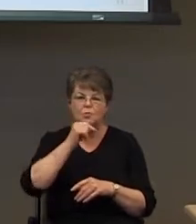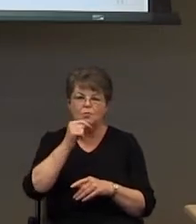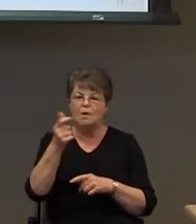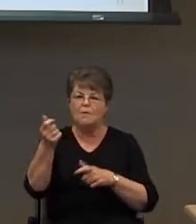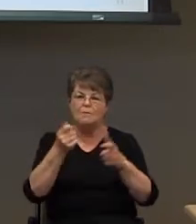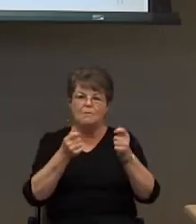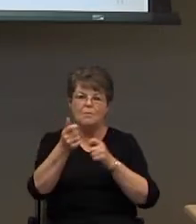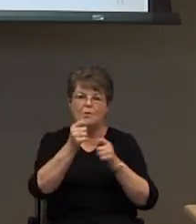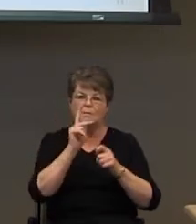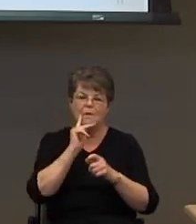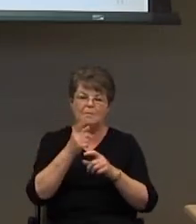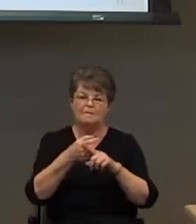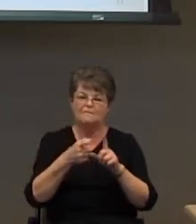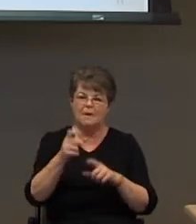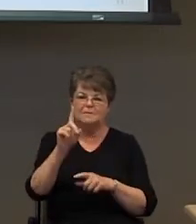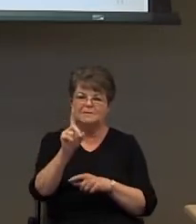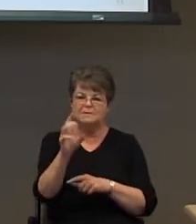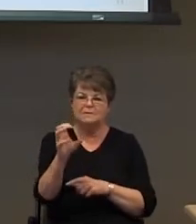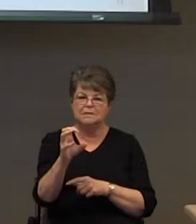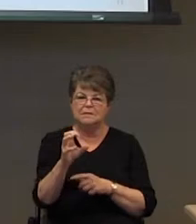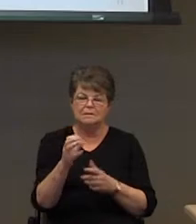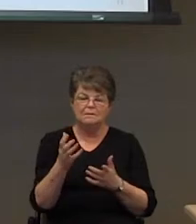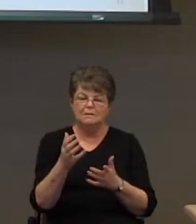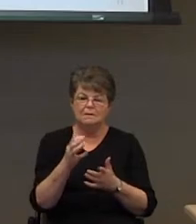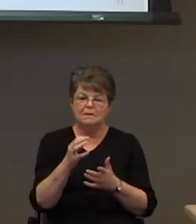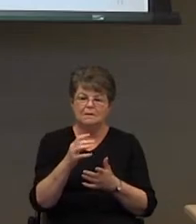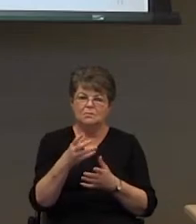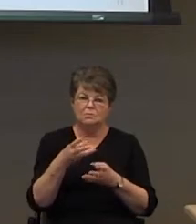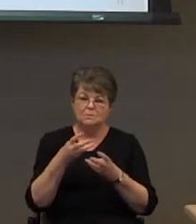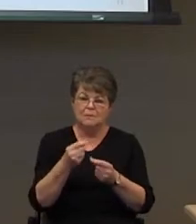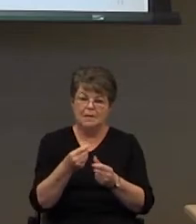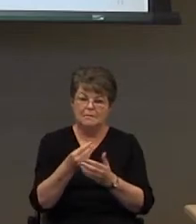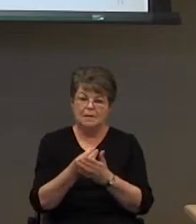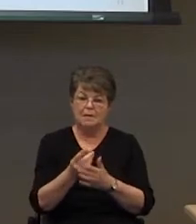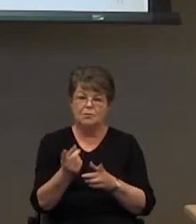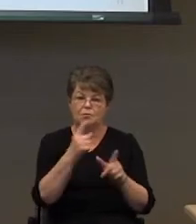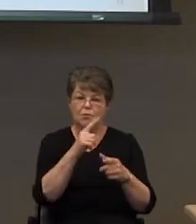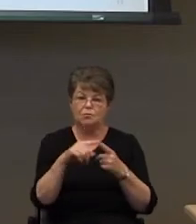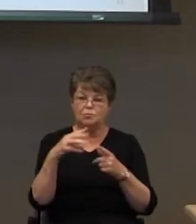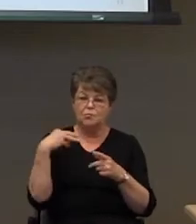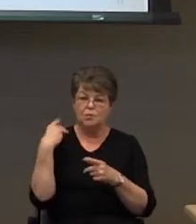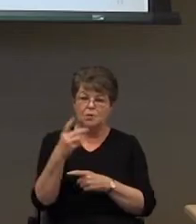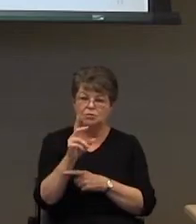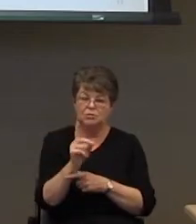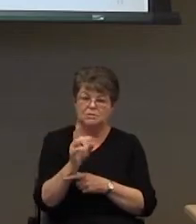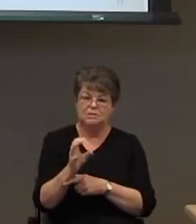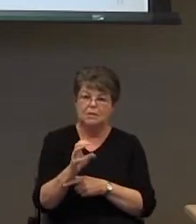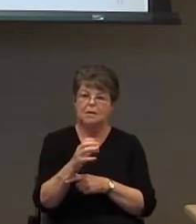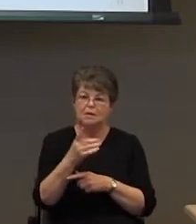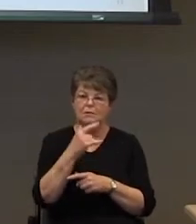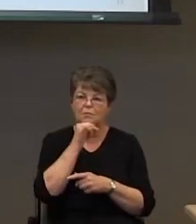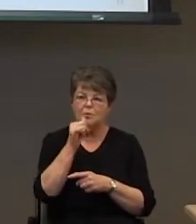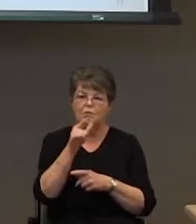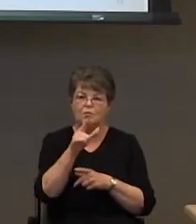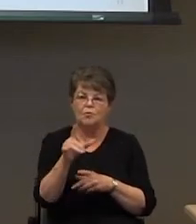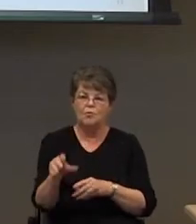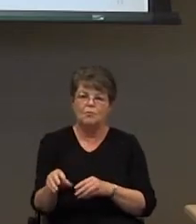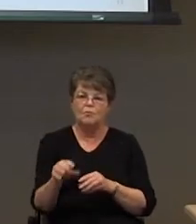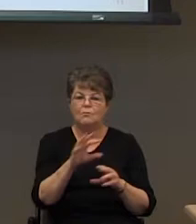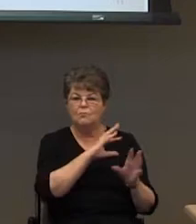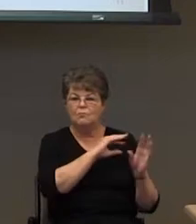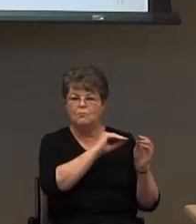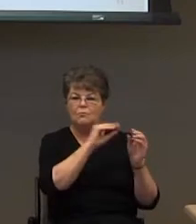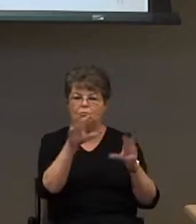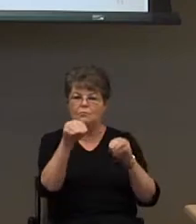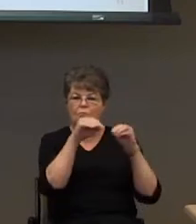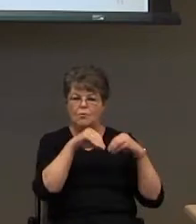lot of people out of D.C. I mean, that's just a reality. To spend money to go to D.C. to lobby the K Street law firm to say, why don't you move your paralegals out